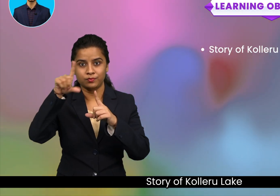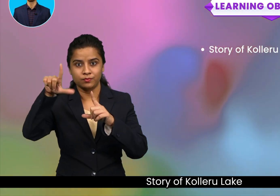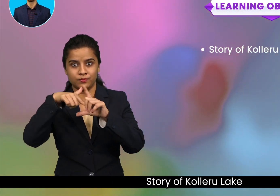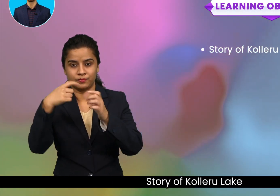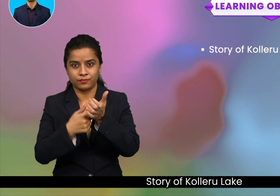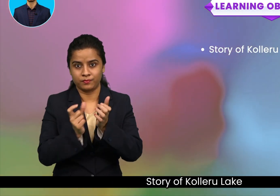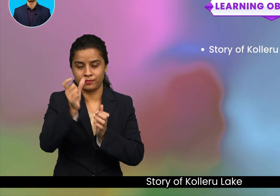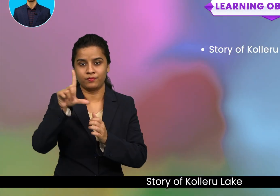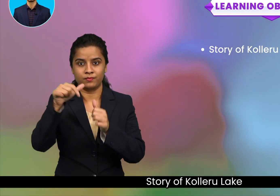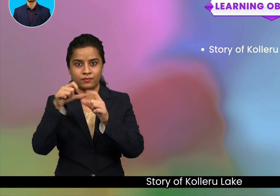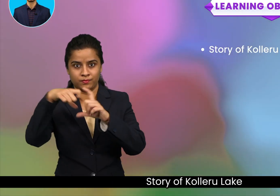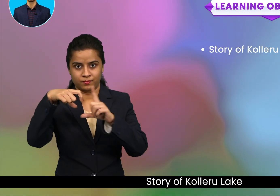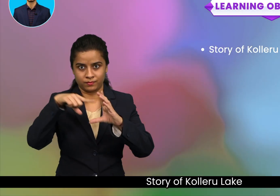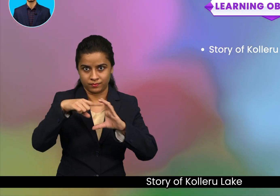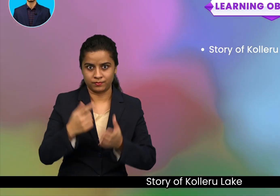Kolleru Lake,